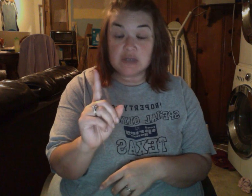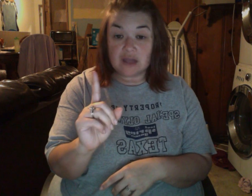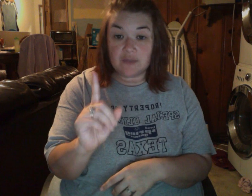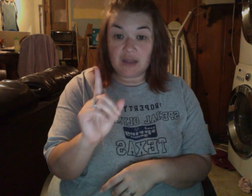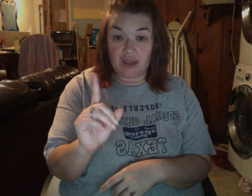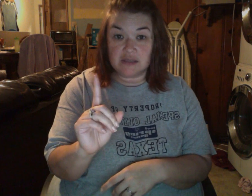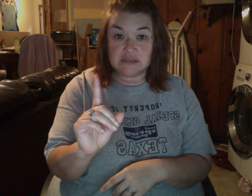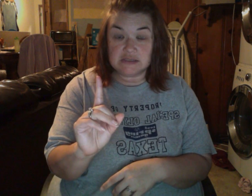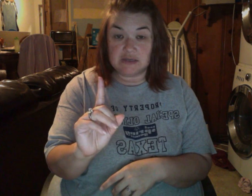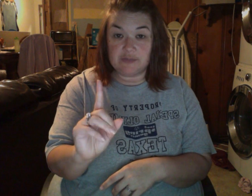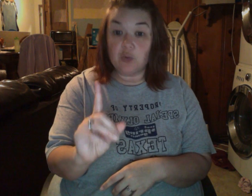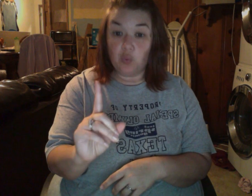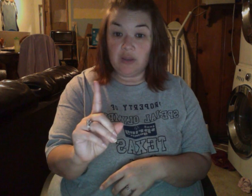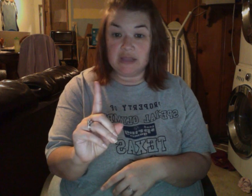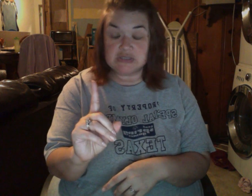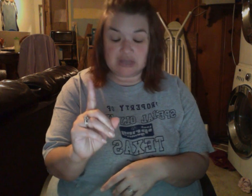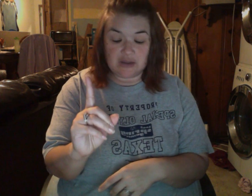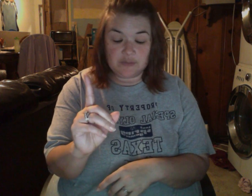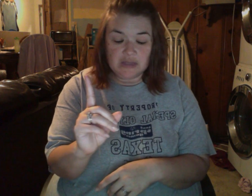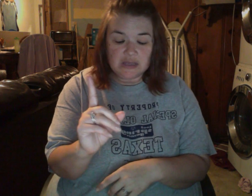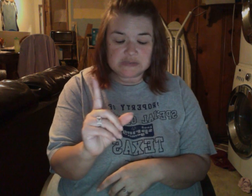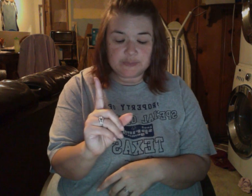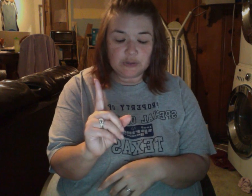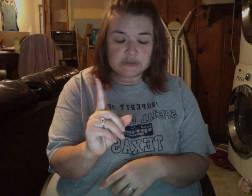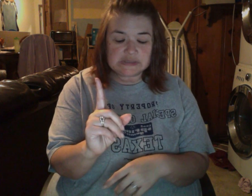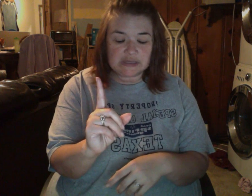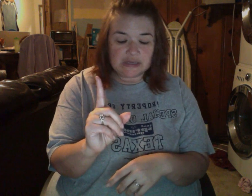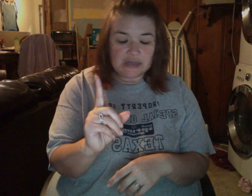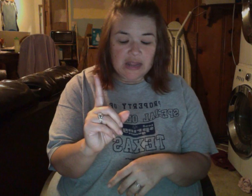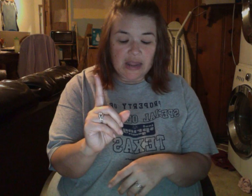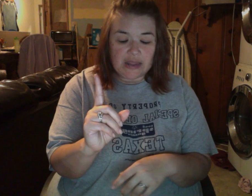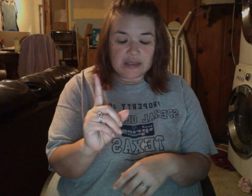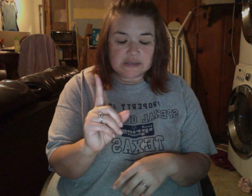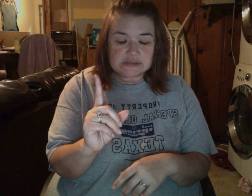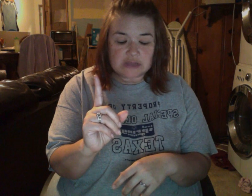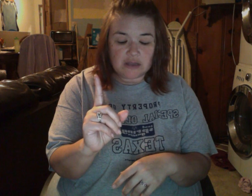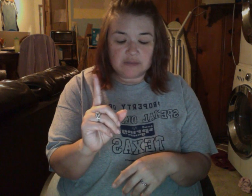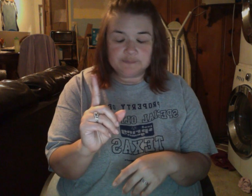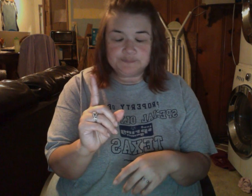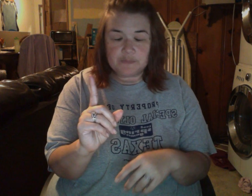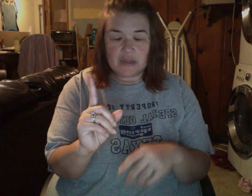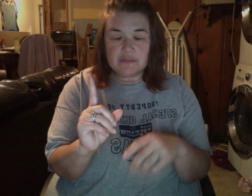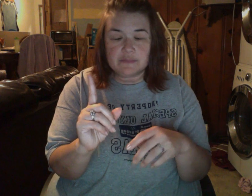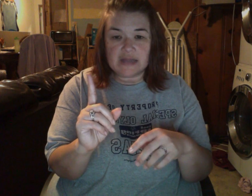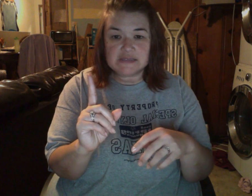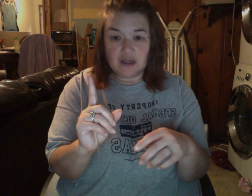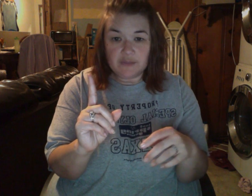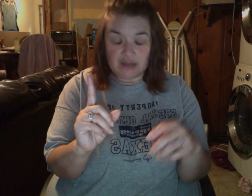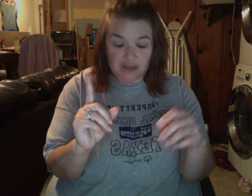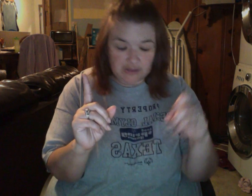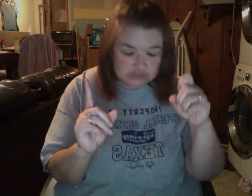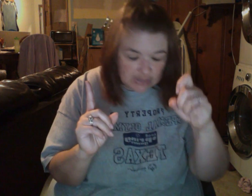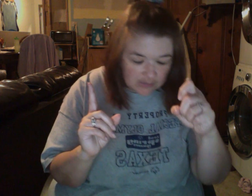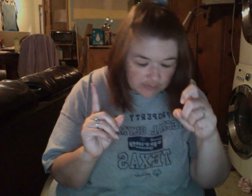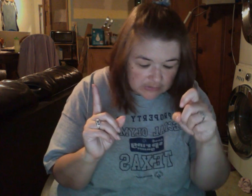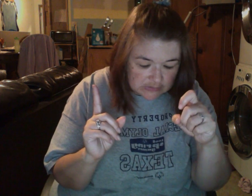non-dominant hand, it's going to be a 1 hand shape, is a person, and my dominant hand shape is